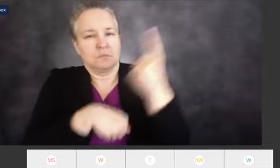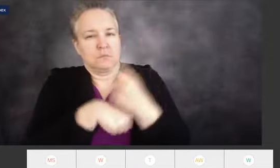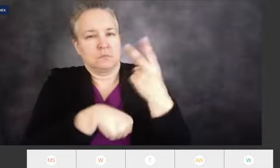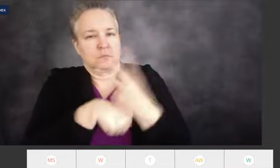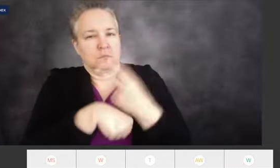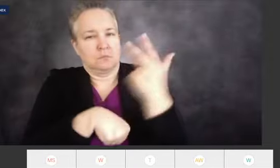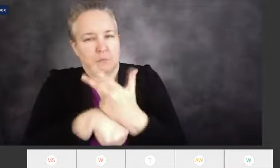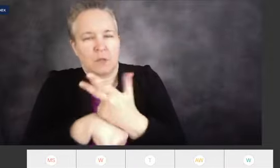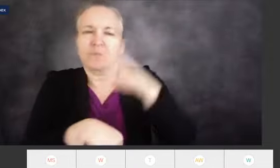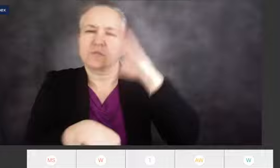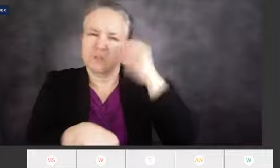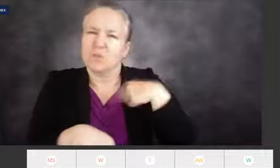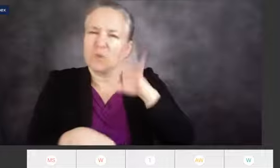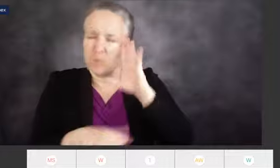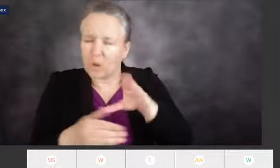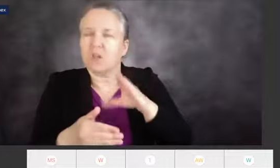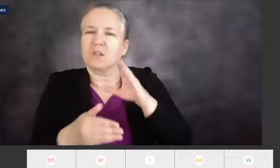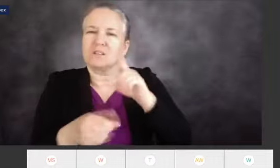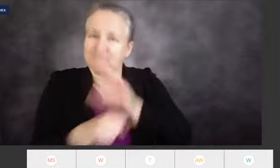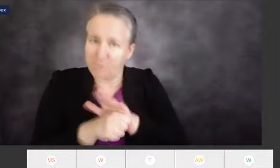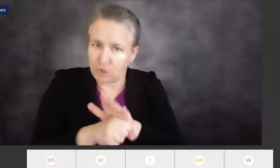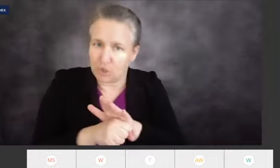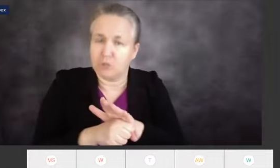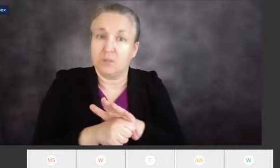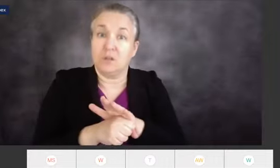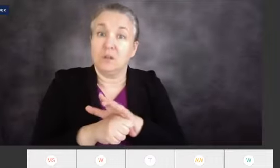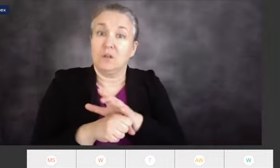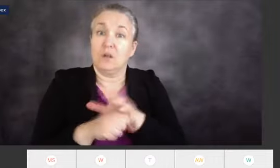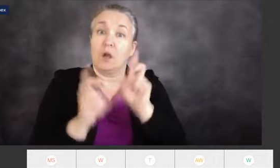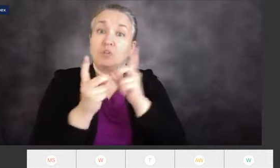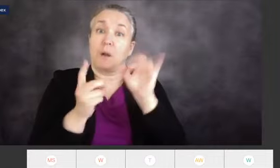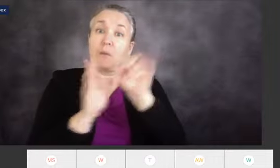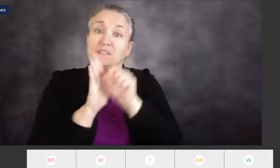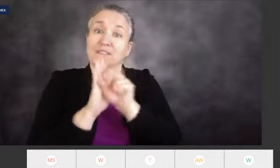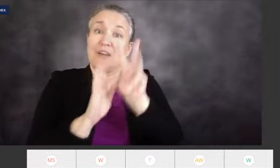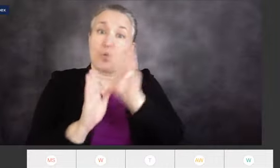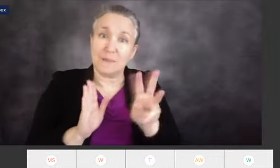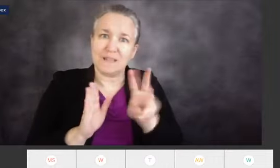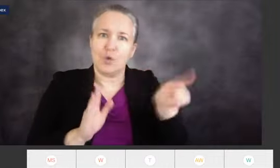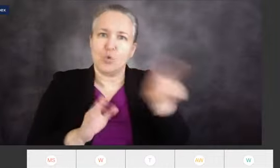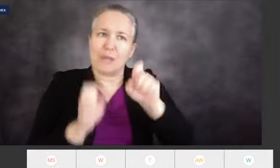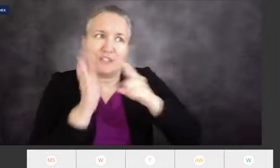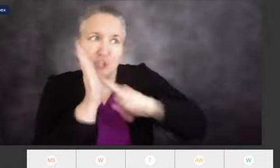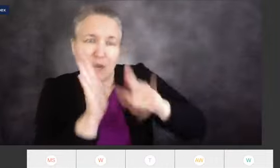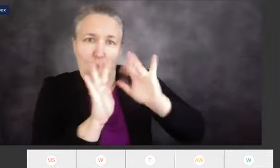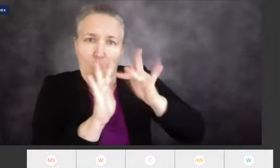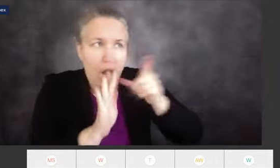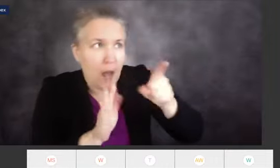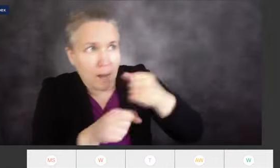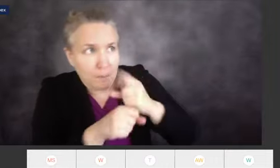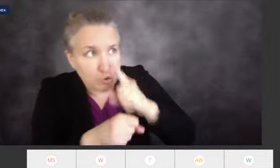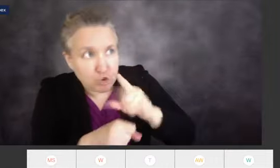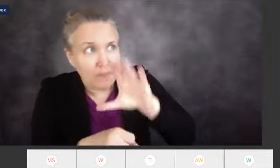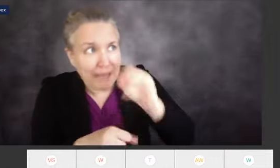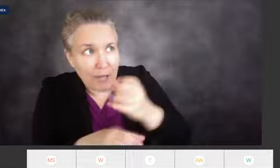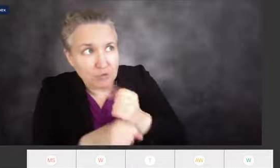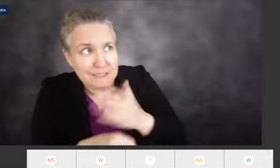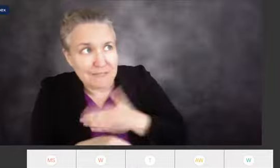They'll be able to check their status on the Department of State's website to confirm that the county has received their